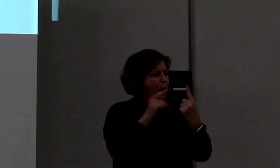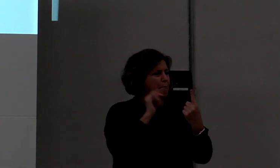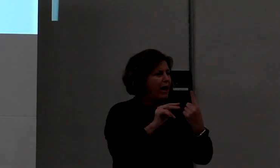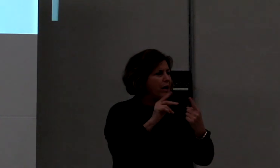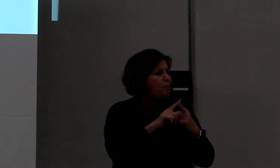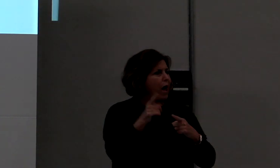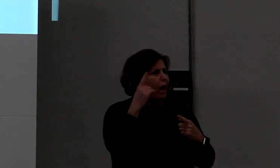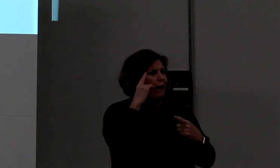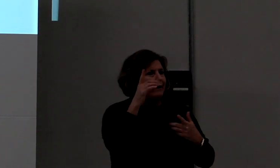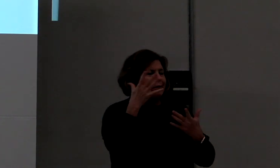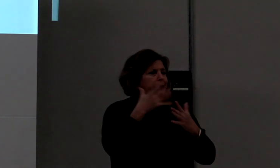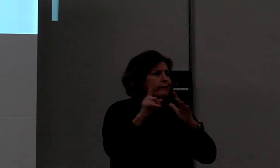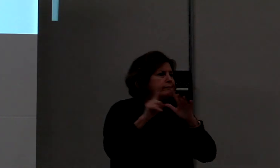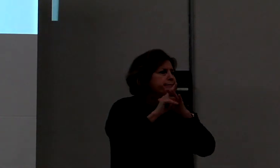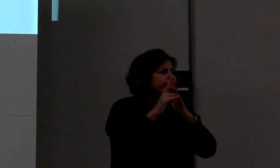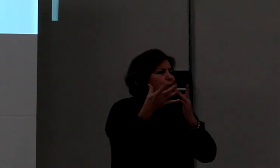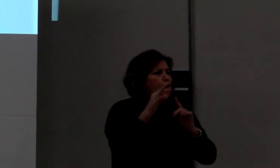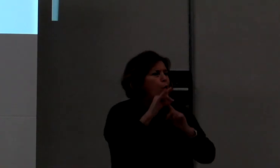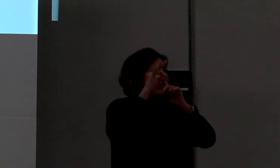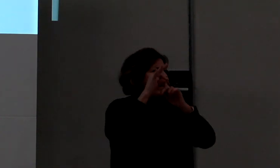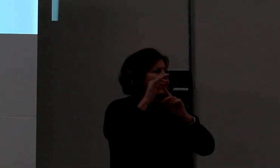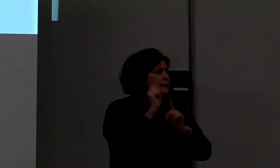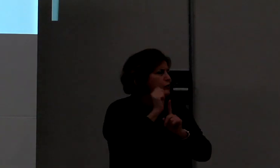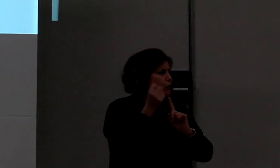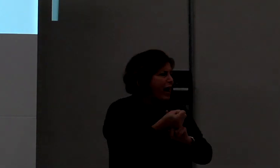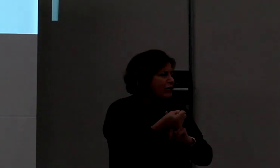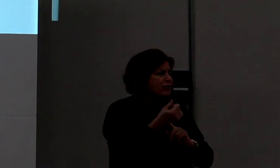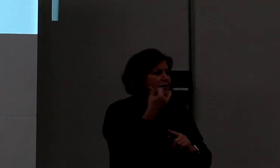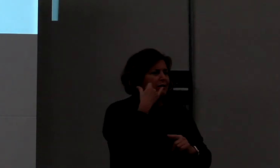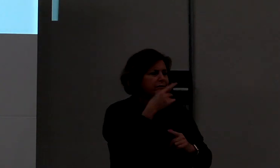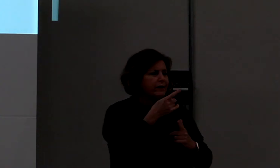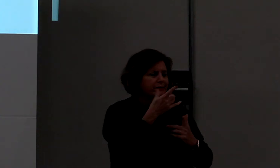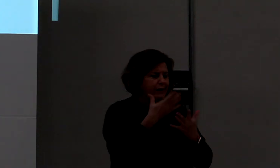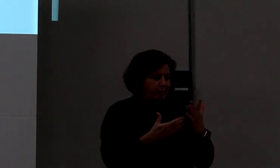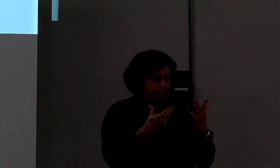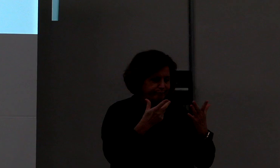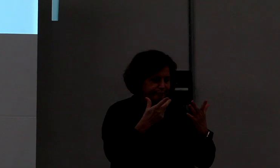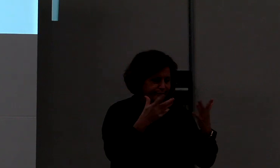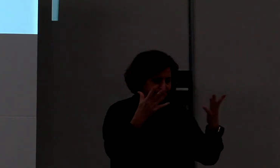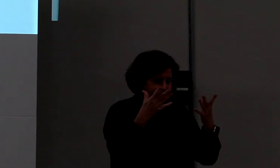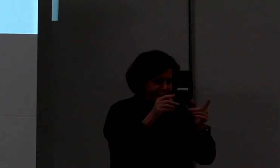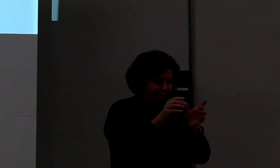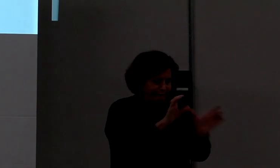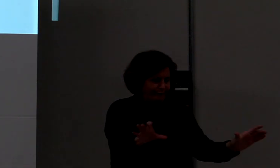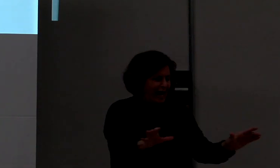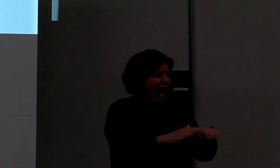are usually different situations, and when there's been some sprawl going on.